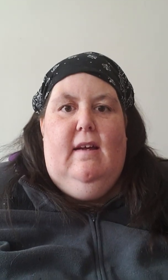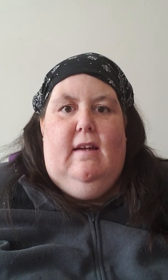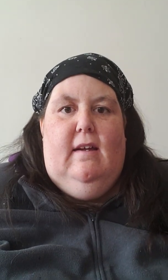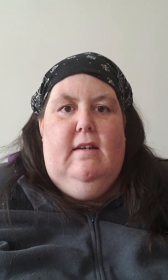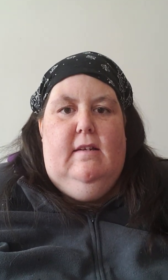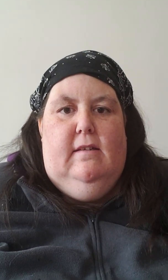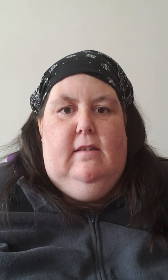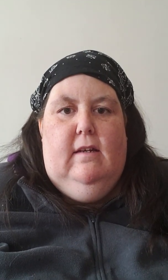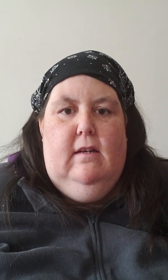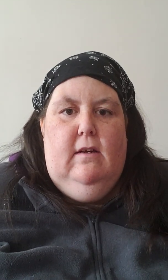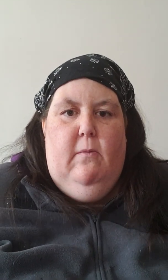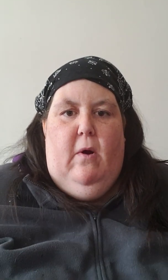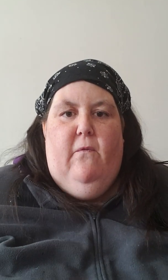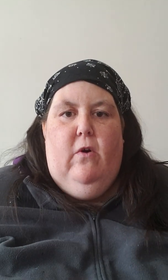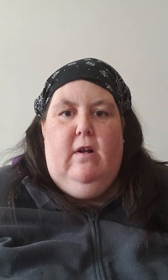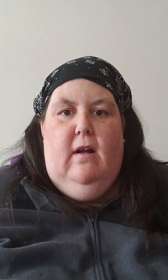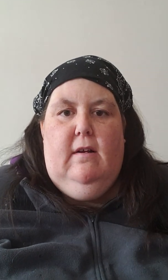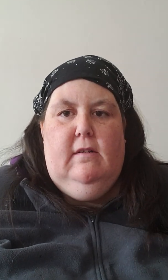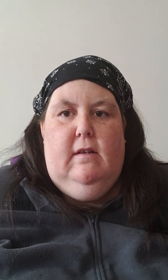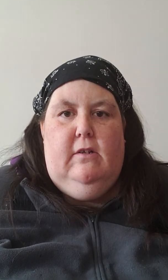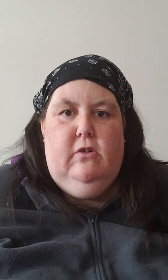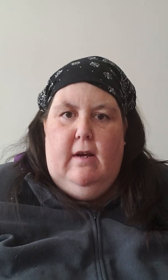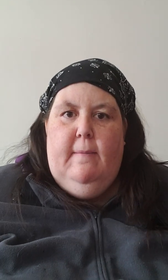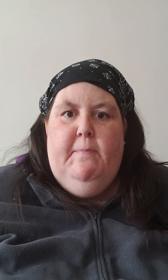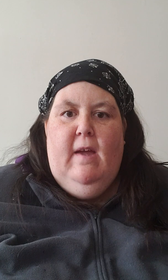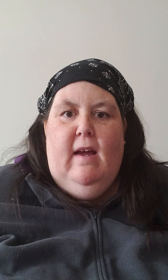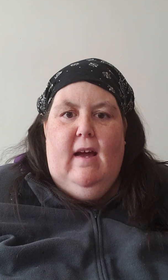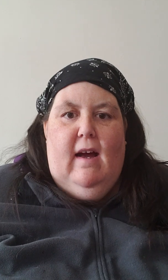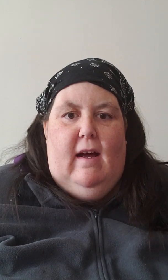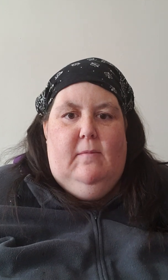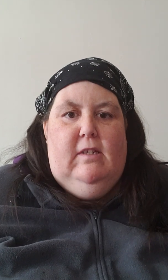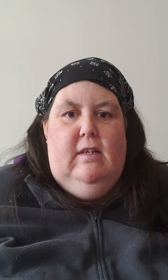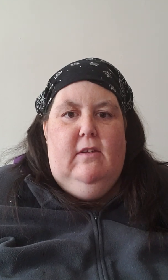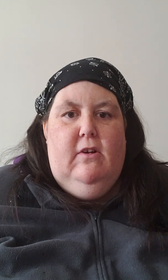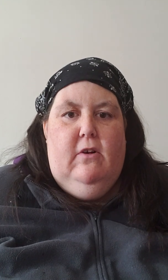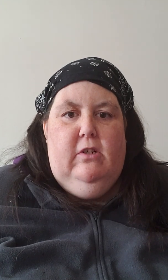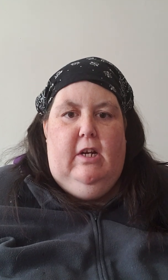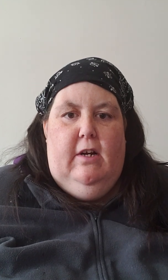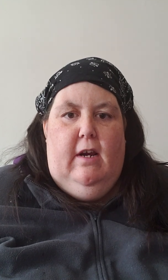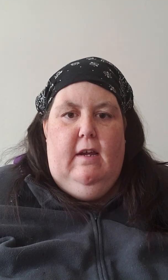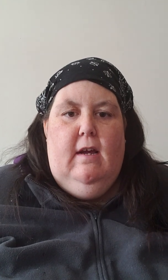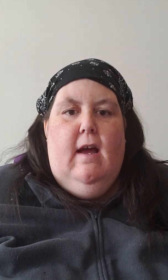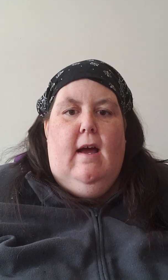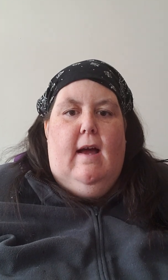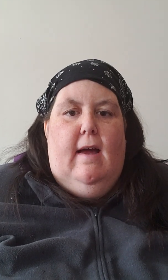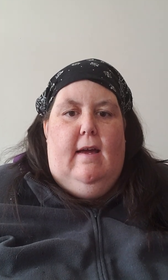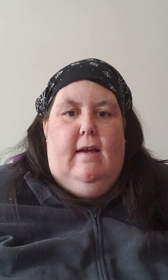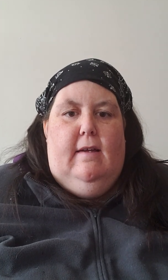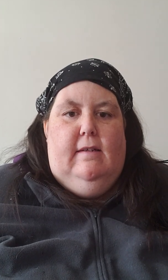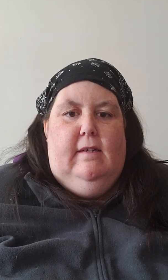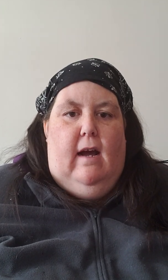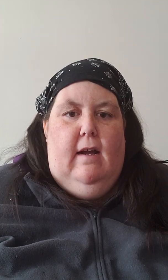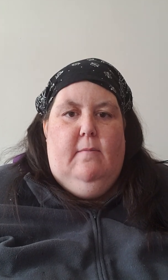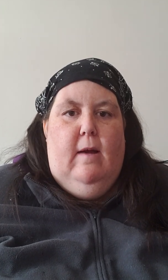Hi, it is about 4 o'clock Central Time. I'm Cindy the Crocheter, and I am coming